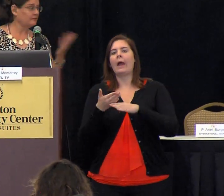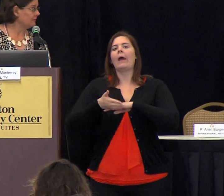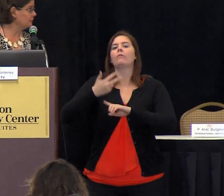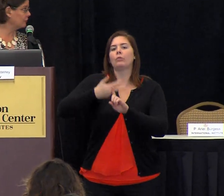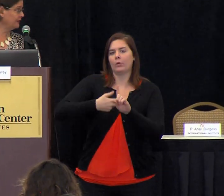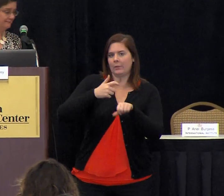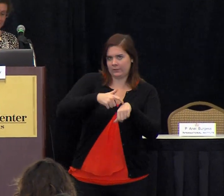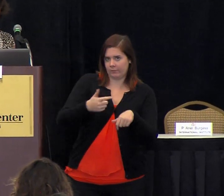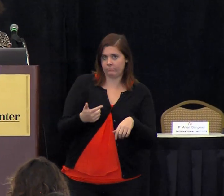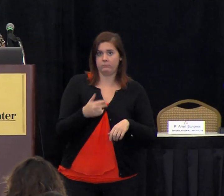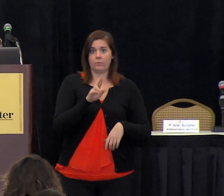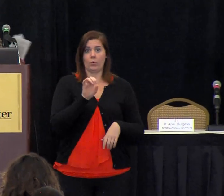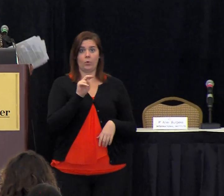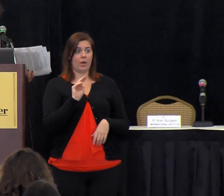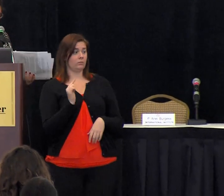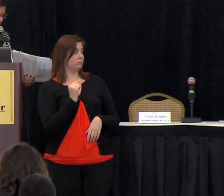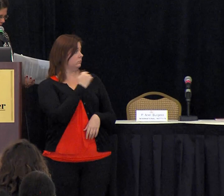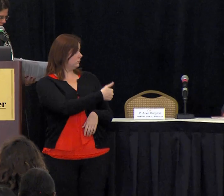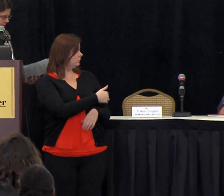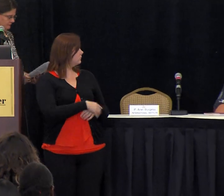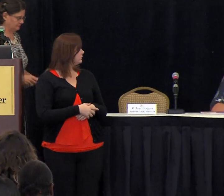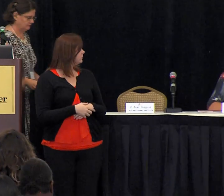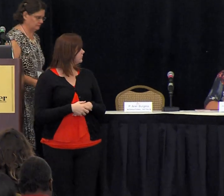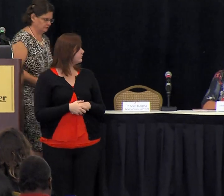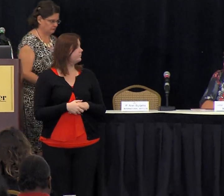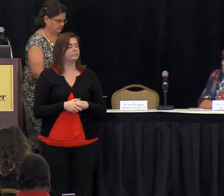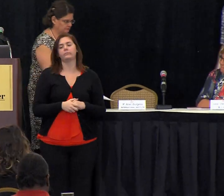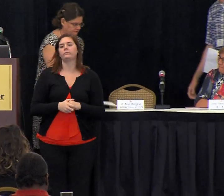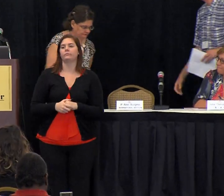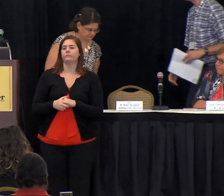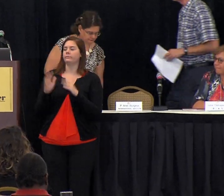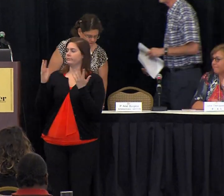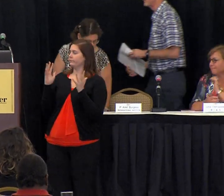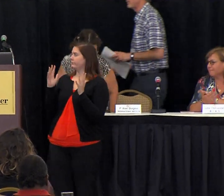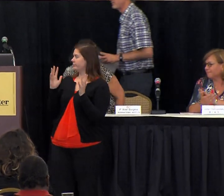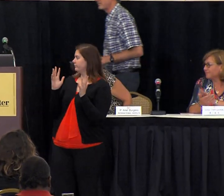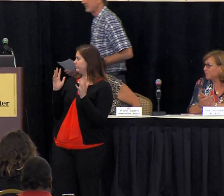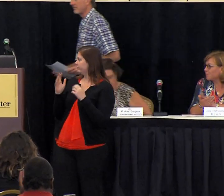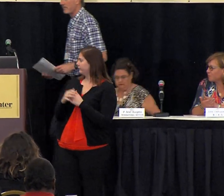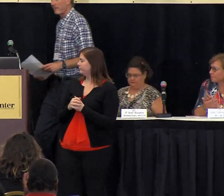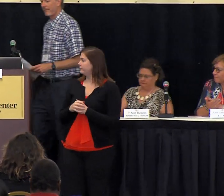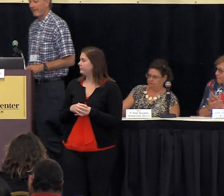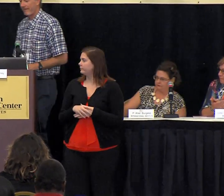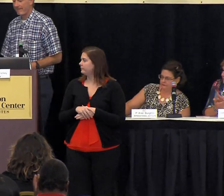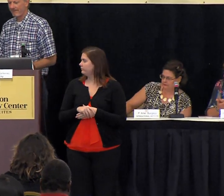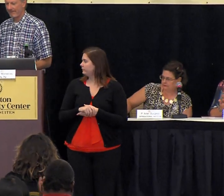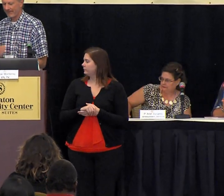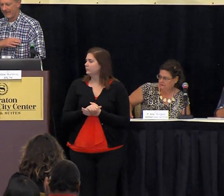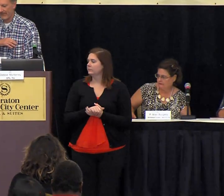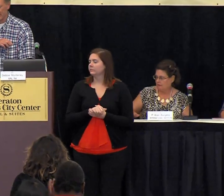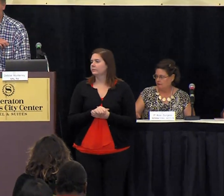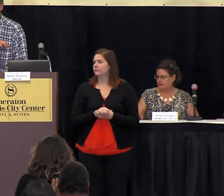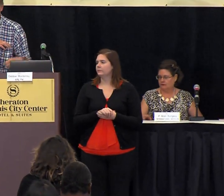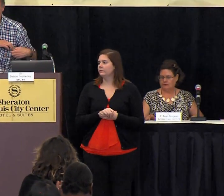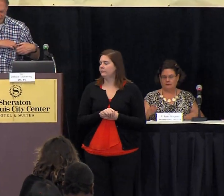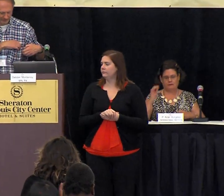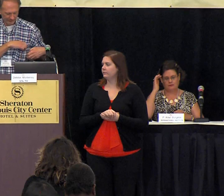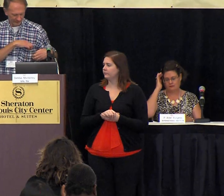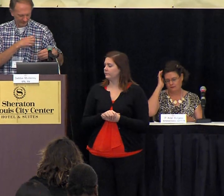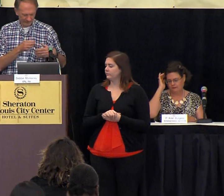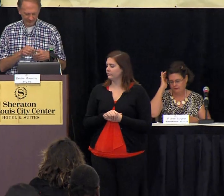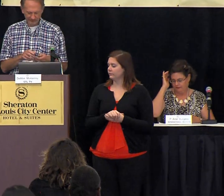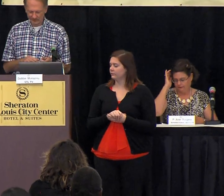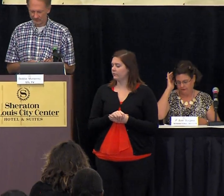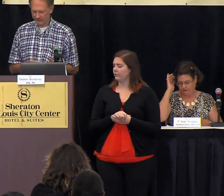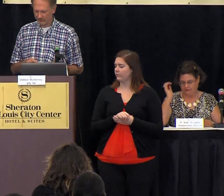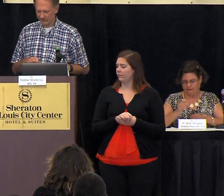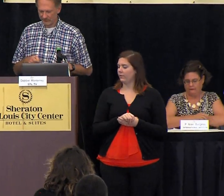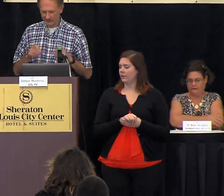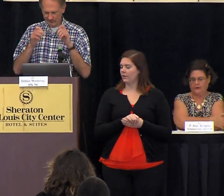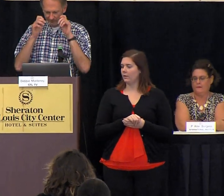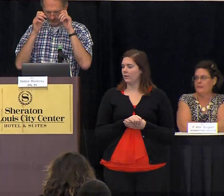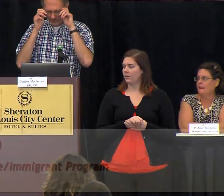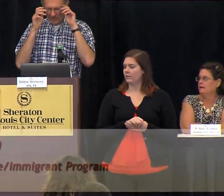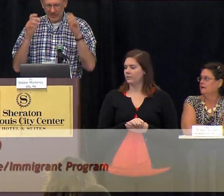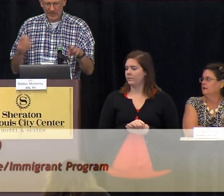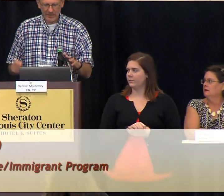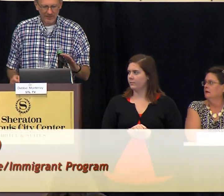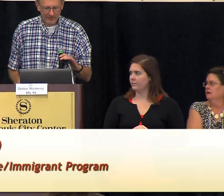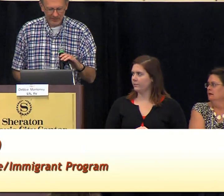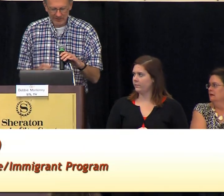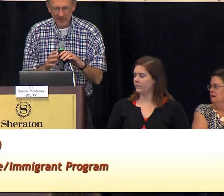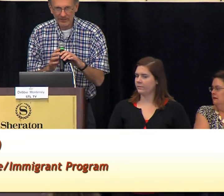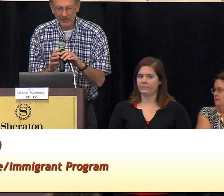ron